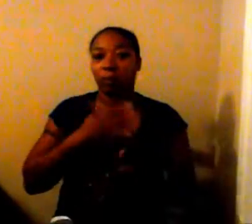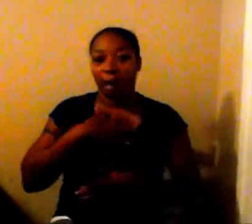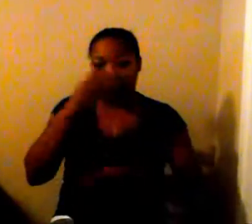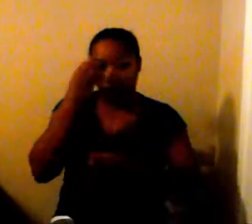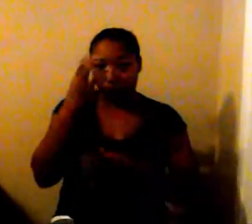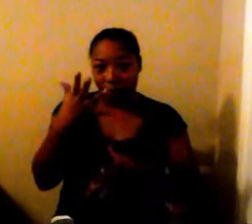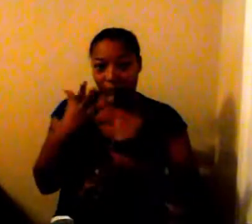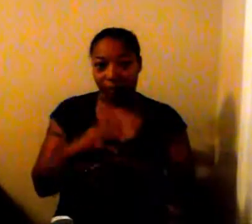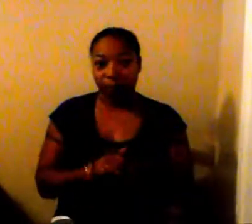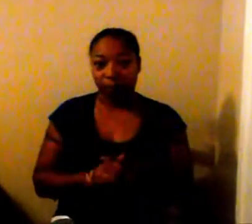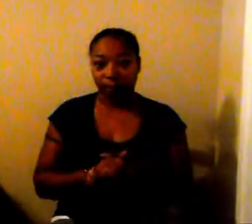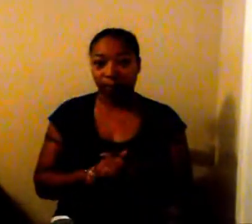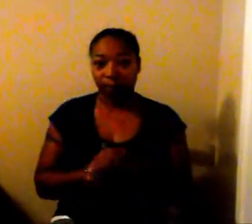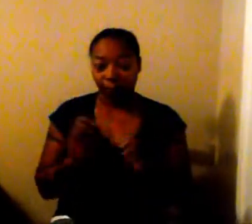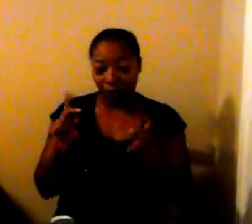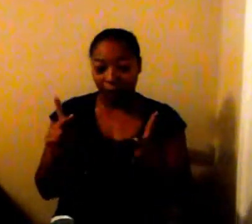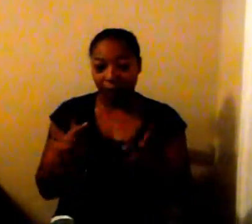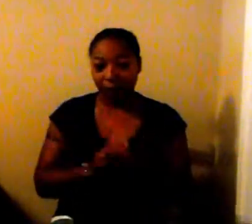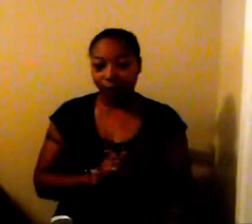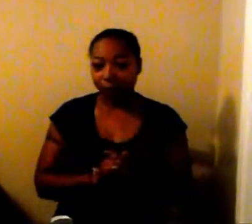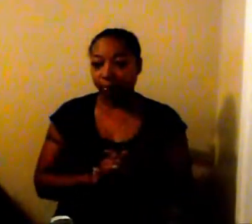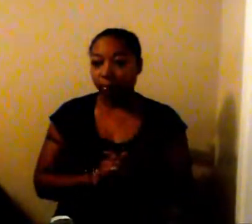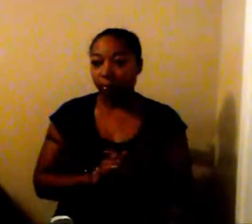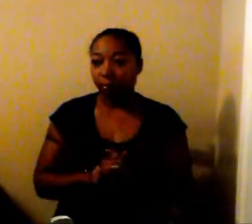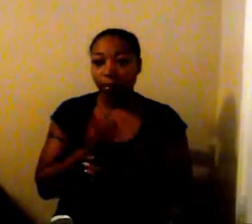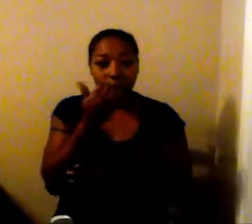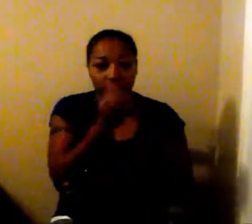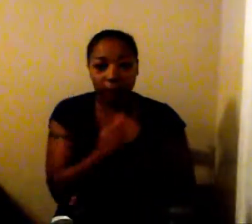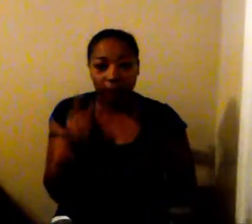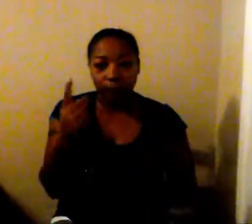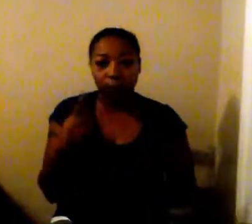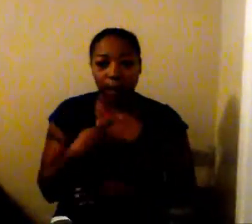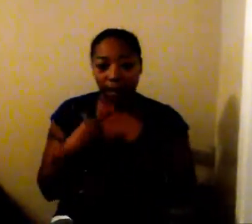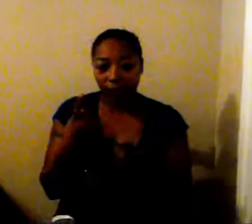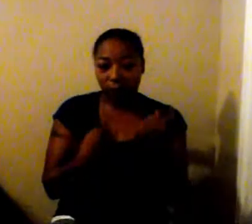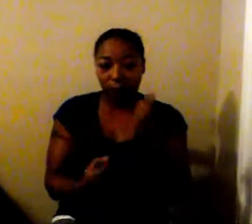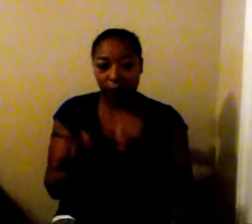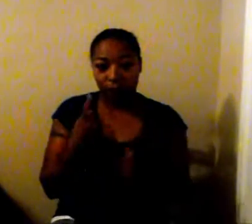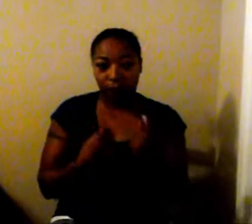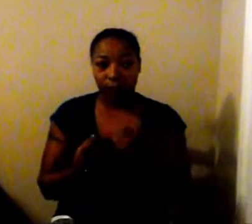my information, okay? Does anyone have any questions?